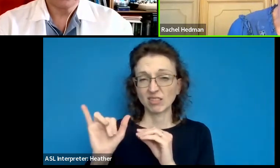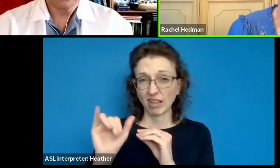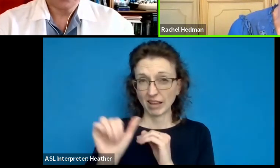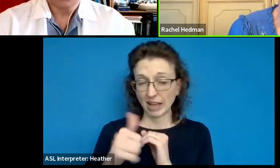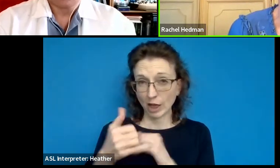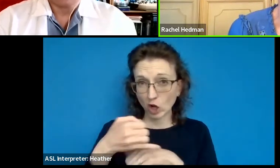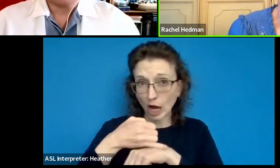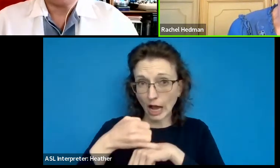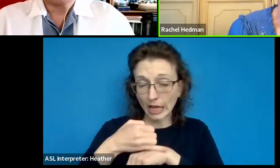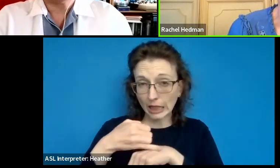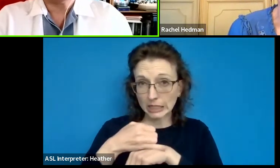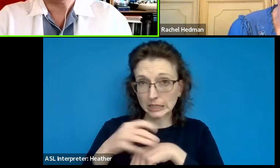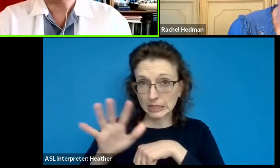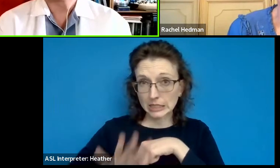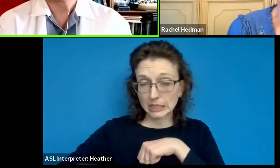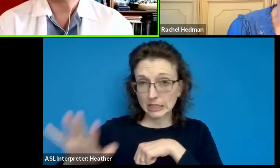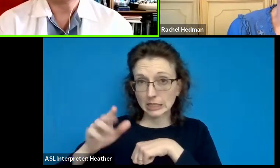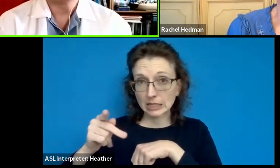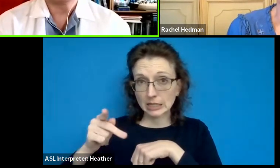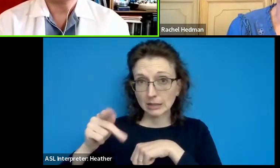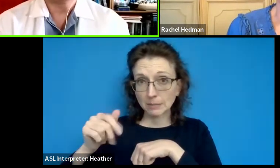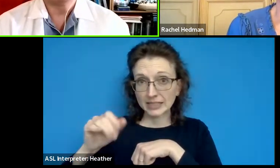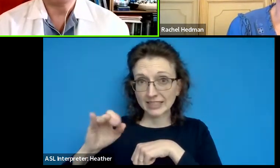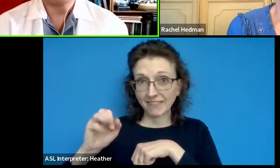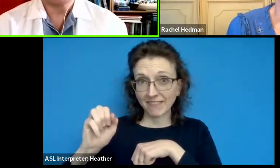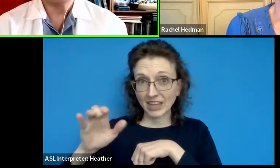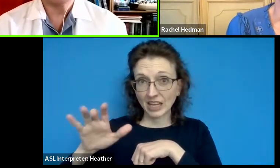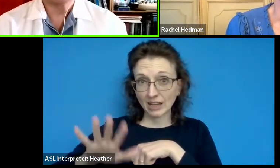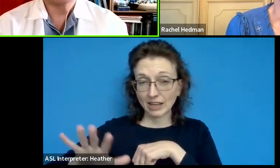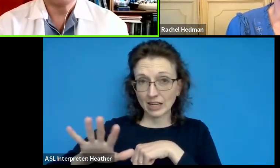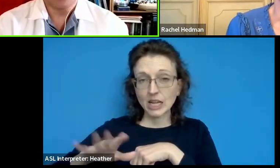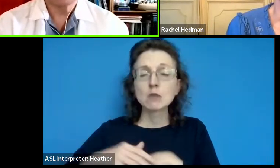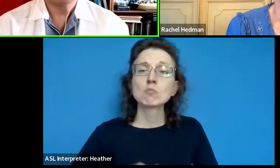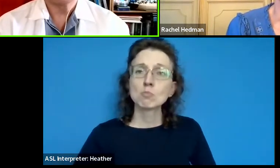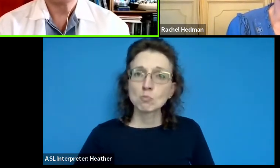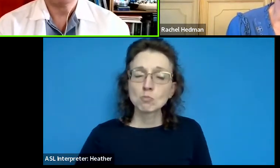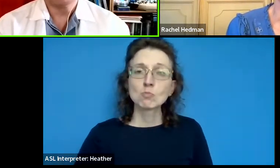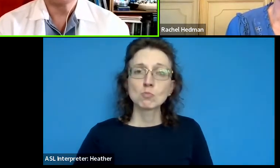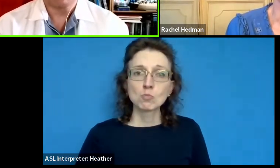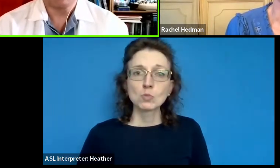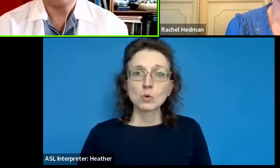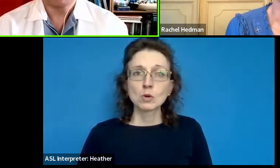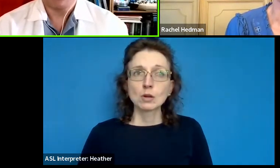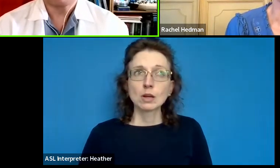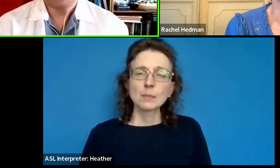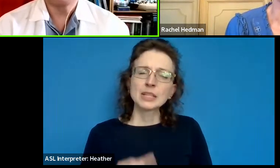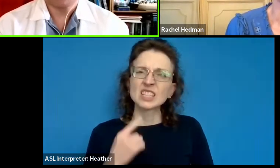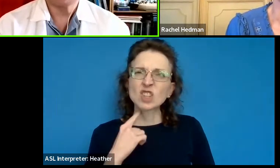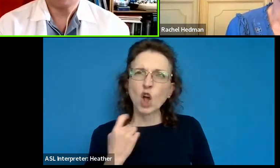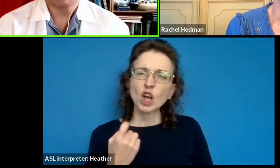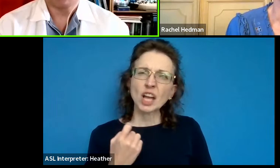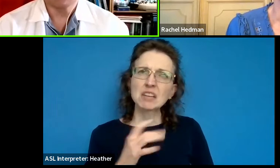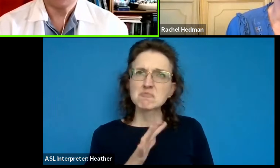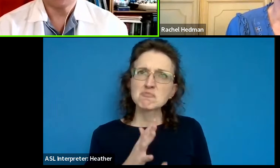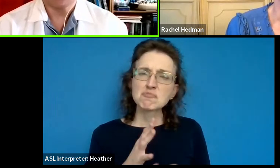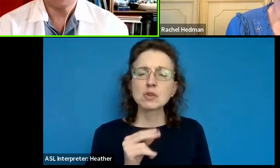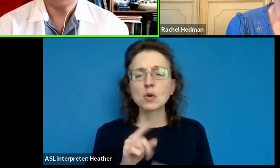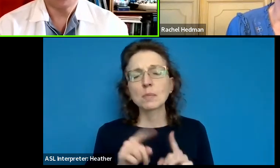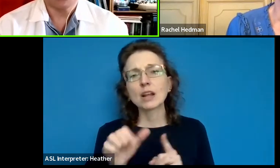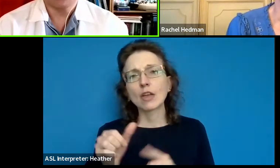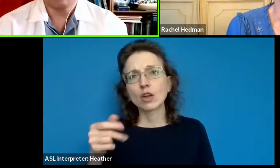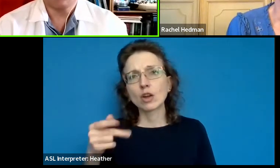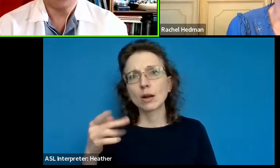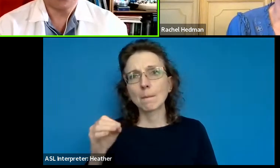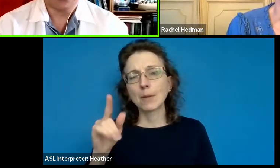Polynesia? Yes, there are places, not so much in Tonga, but there are other places in Polynesia that